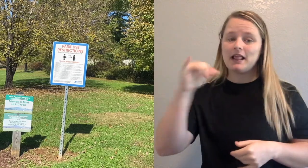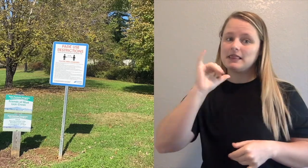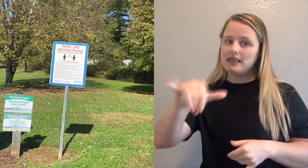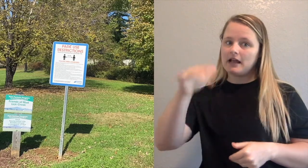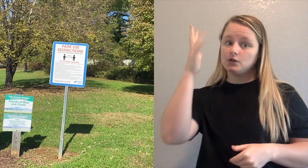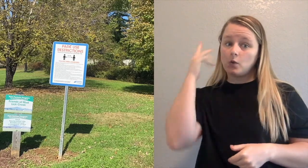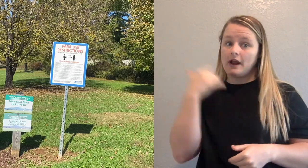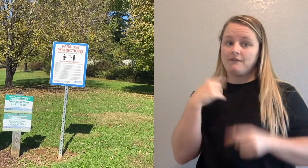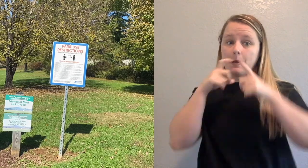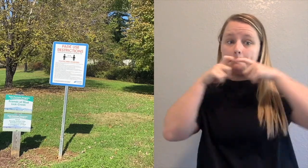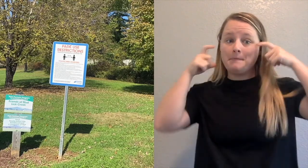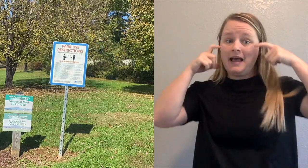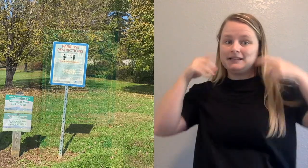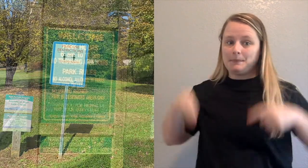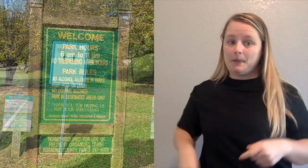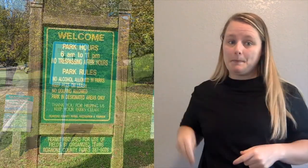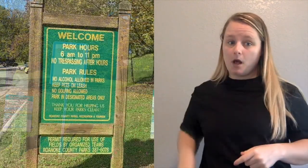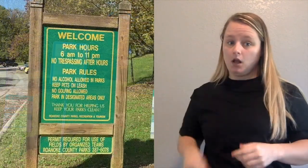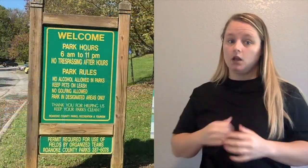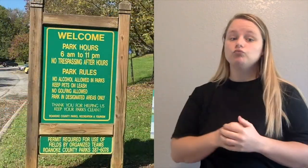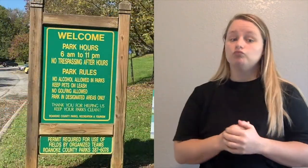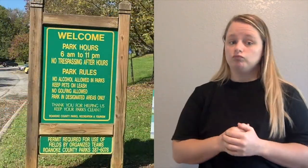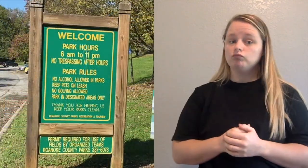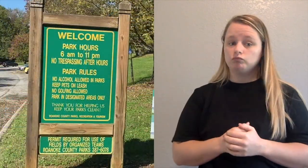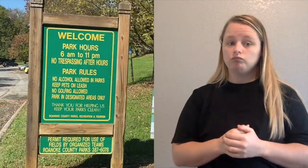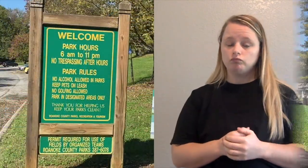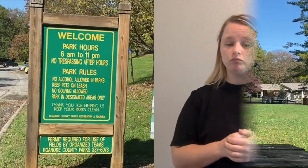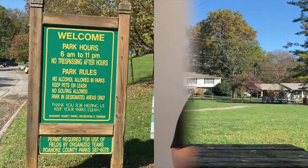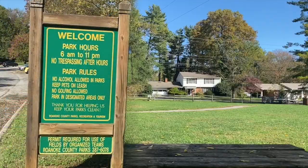why I keep a mask in my pocket.